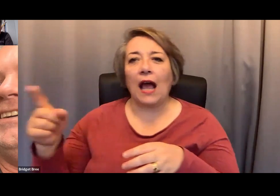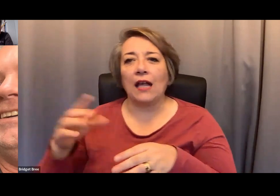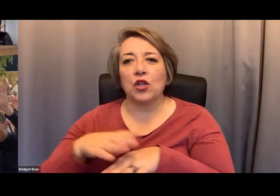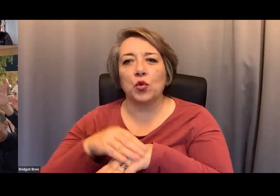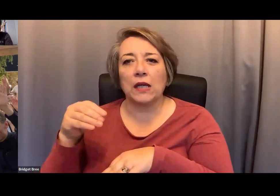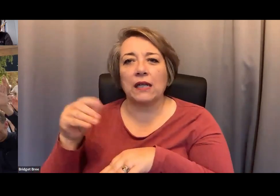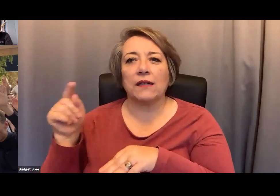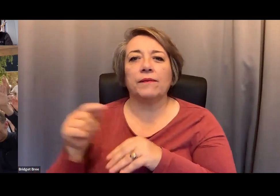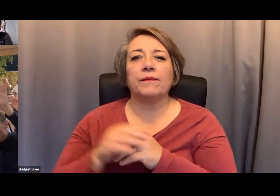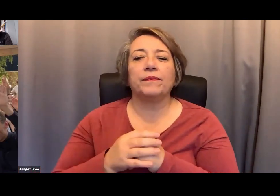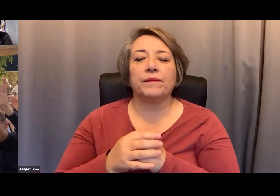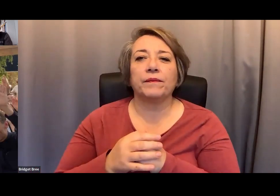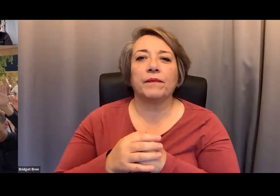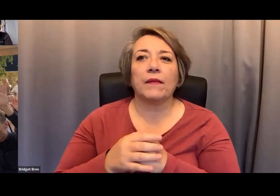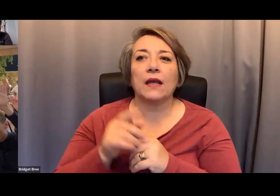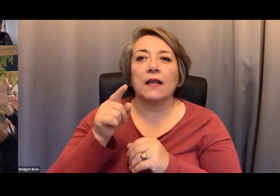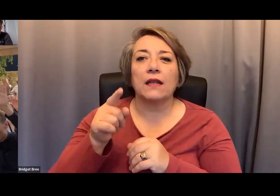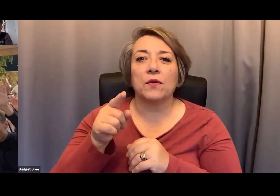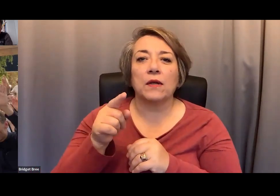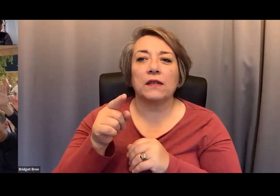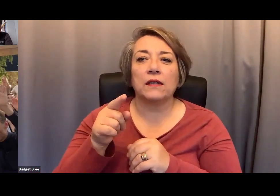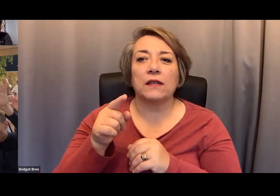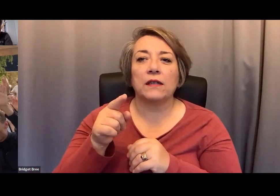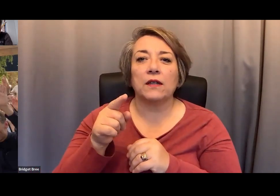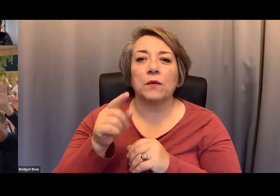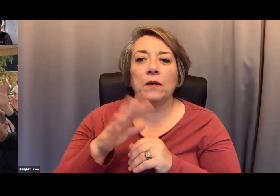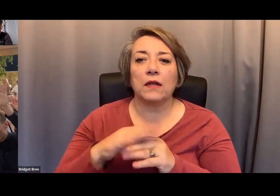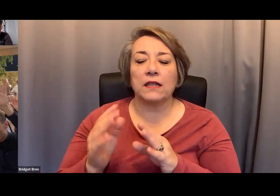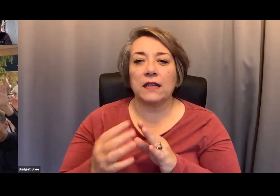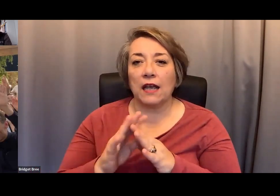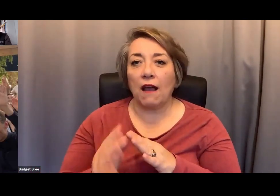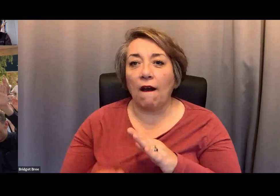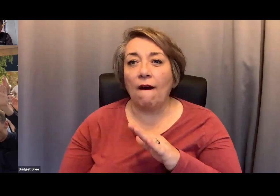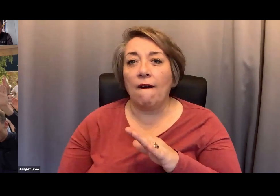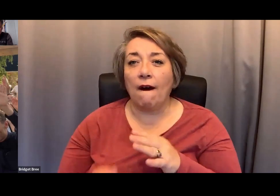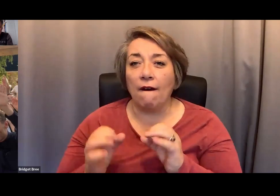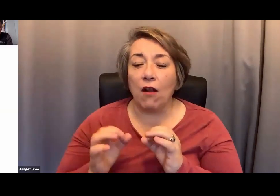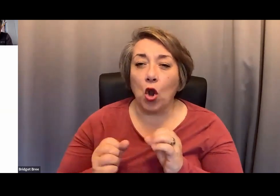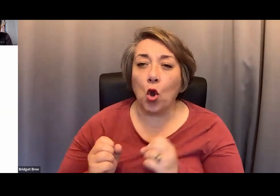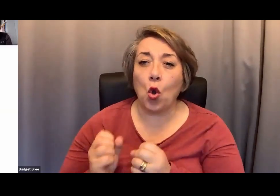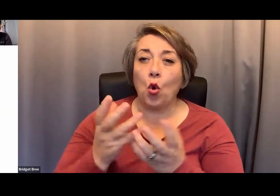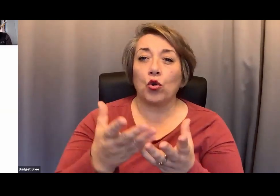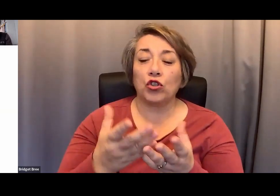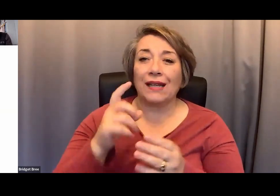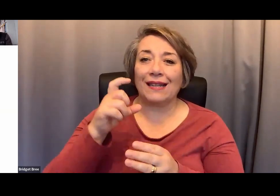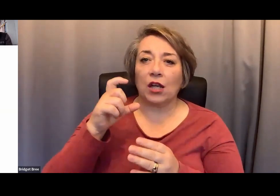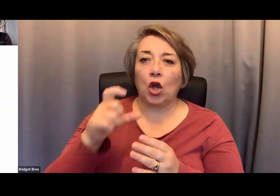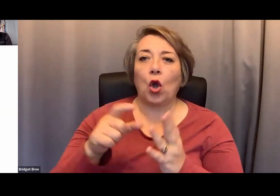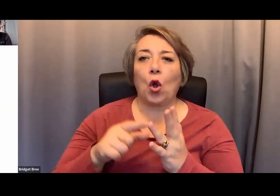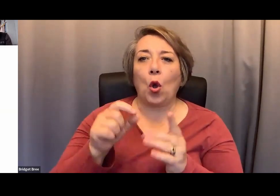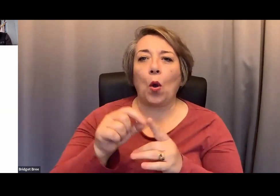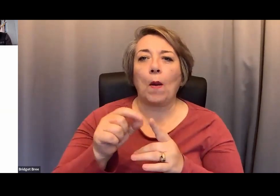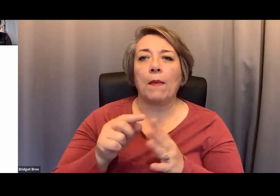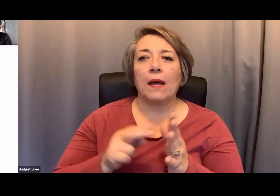Center, and this one was the official launch in Copenhagen, physical, and then we had the digital launch a few